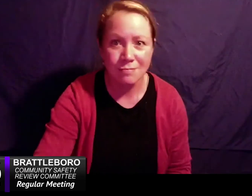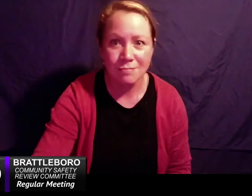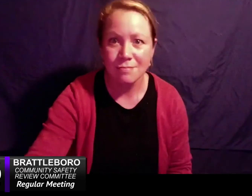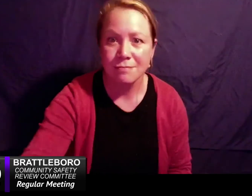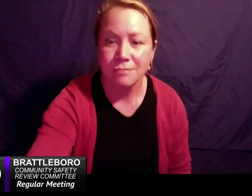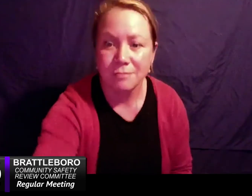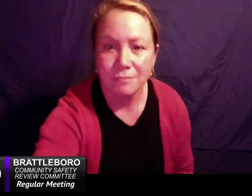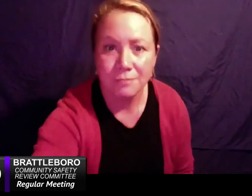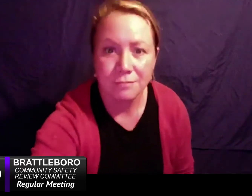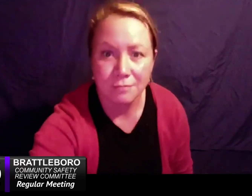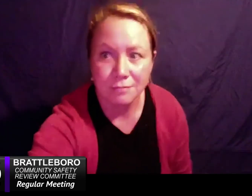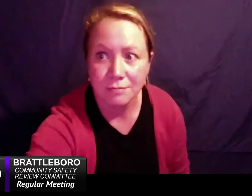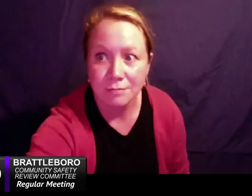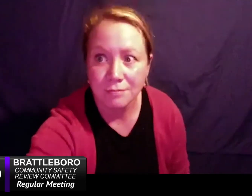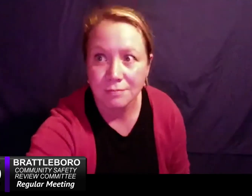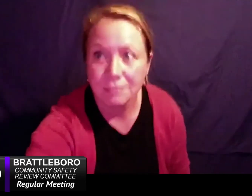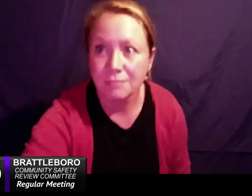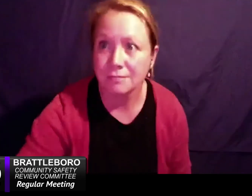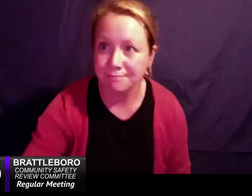Great.